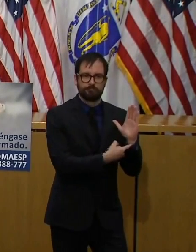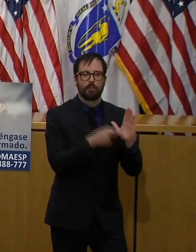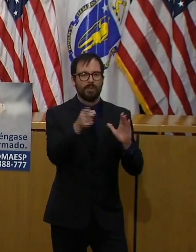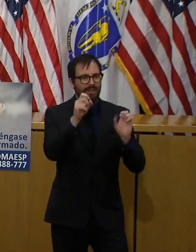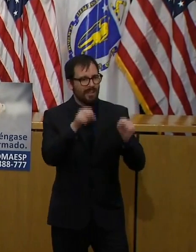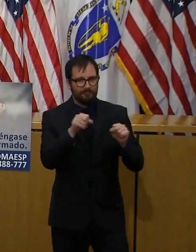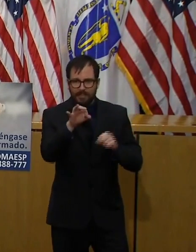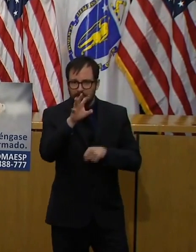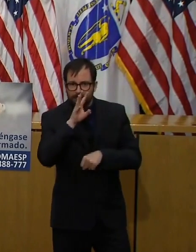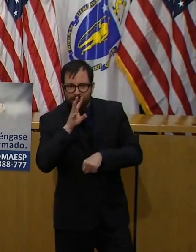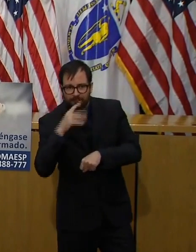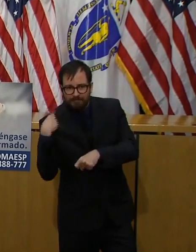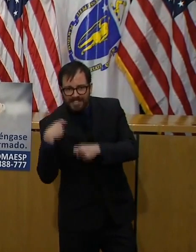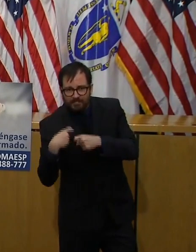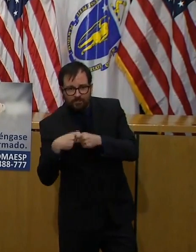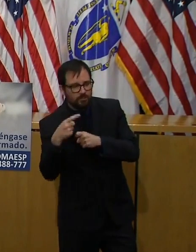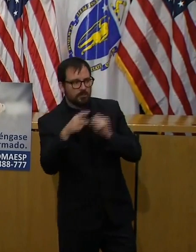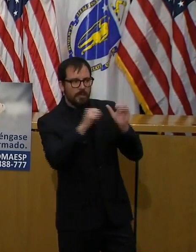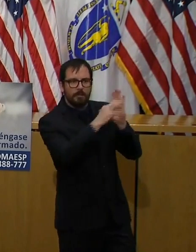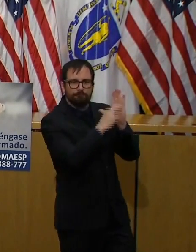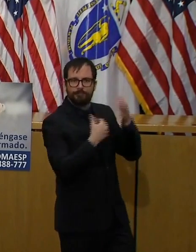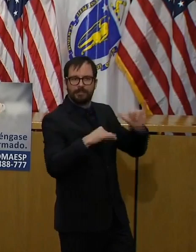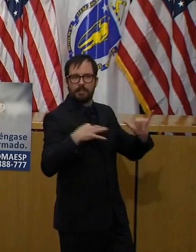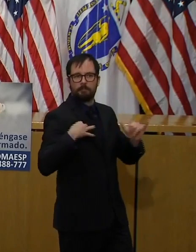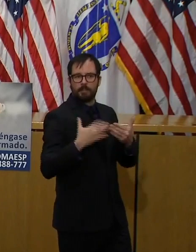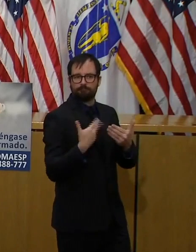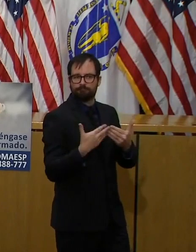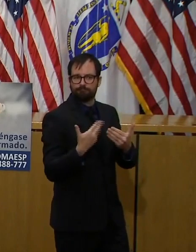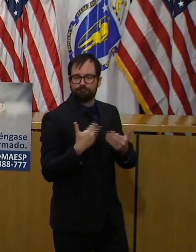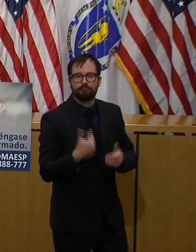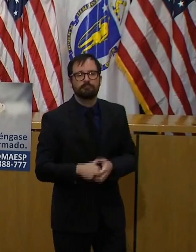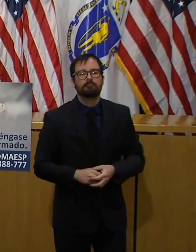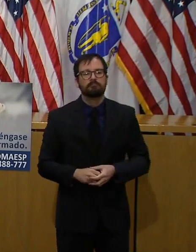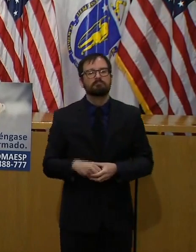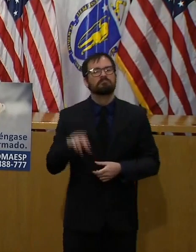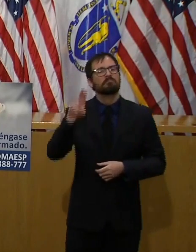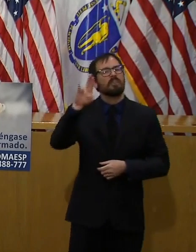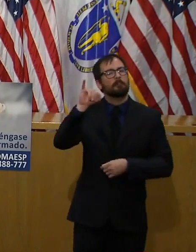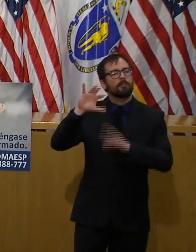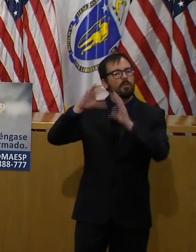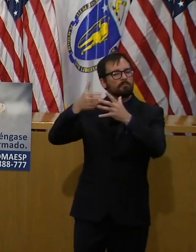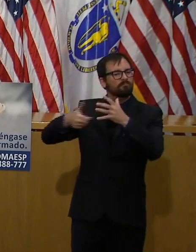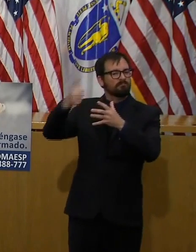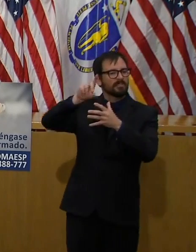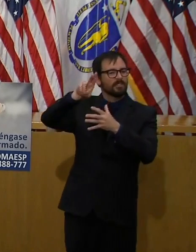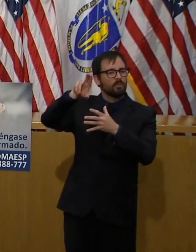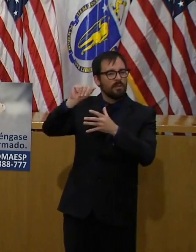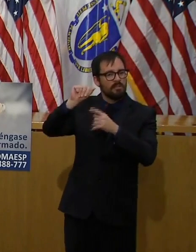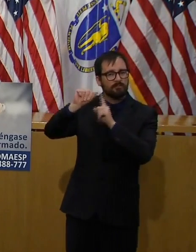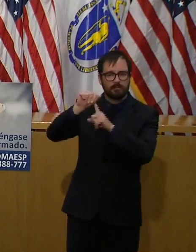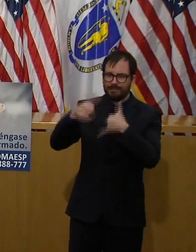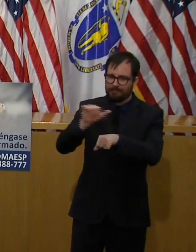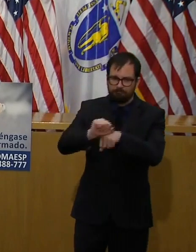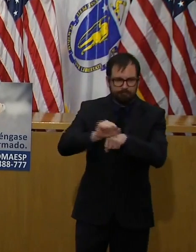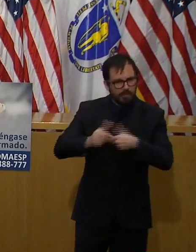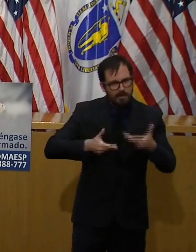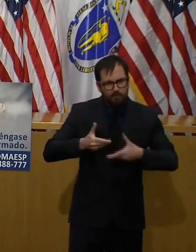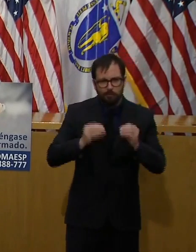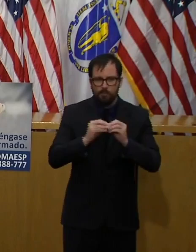has dramatically increased its call center staff, turning a center that was 50 workers in the Hurley building about a month ago into